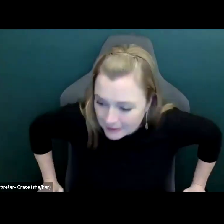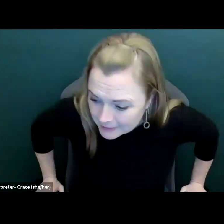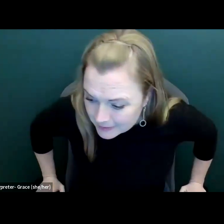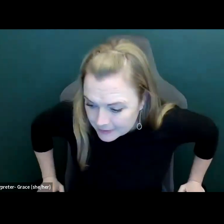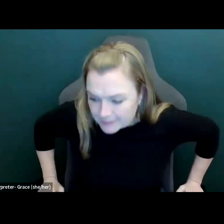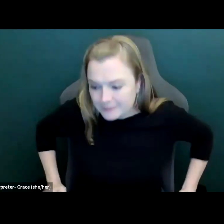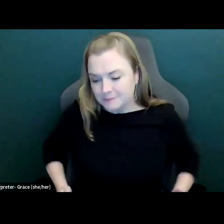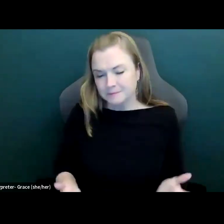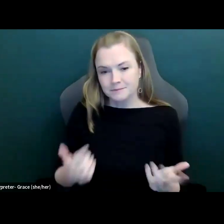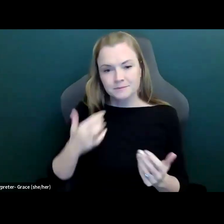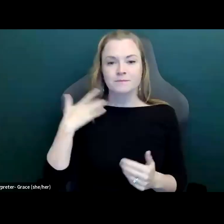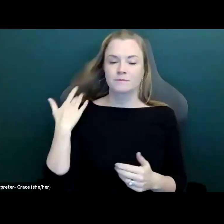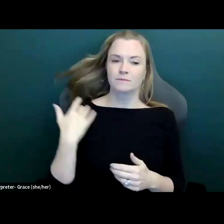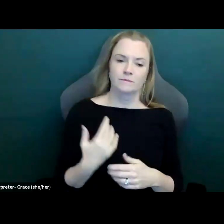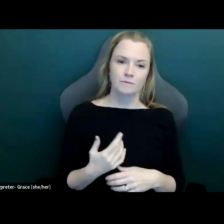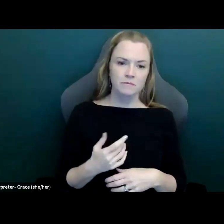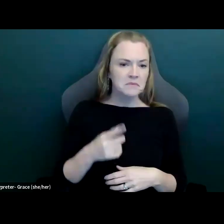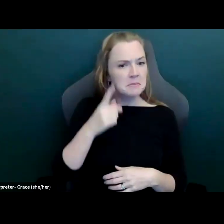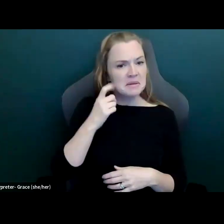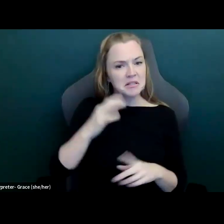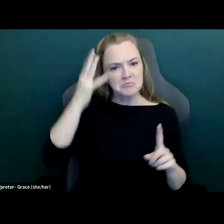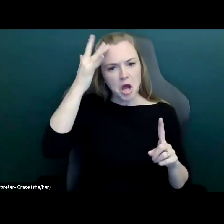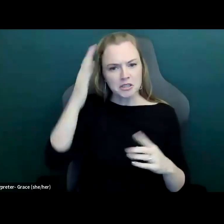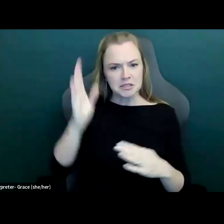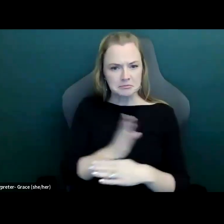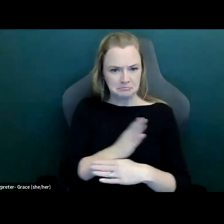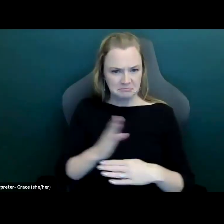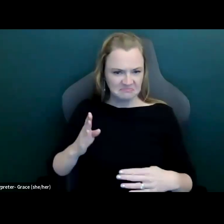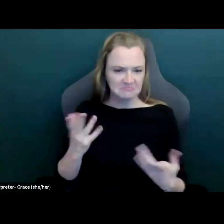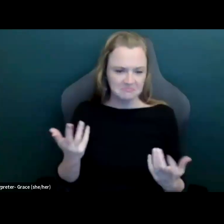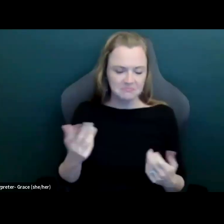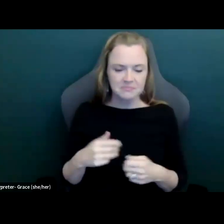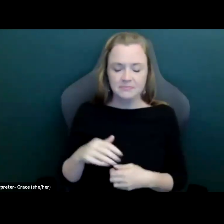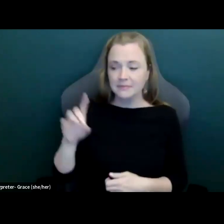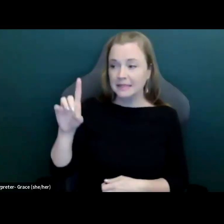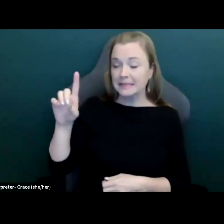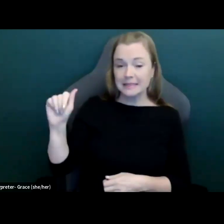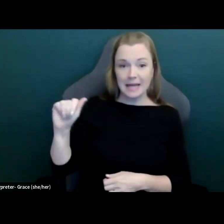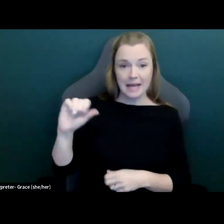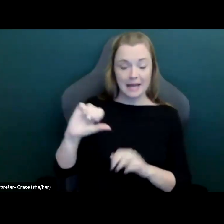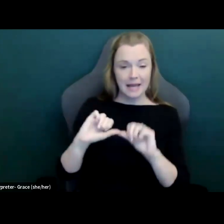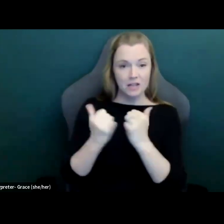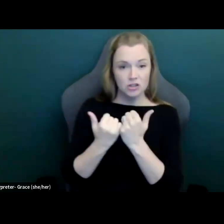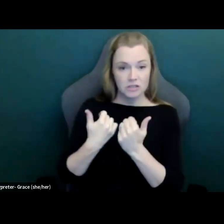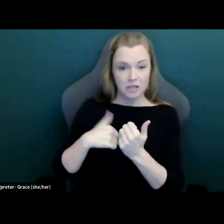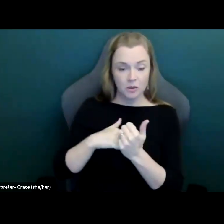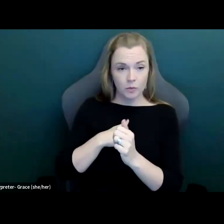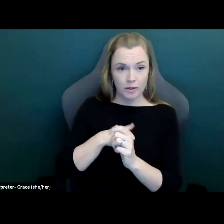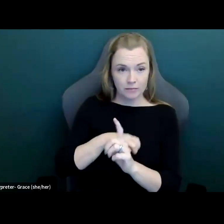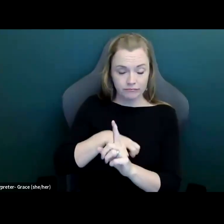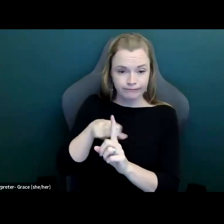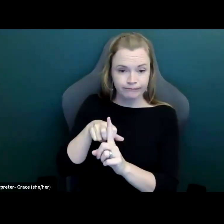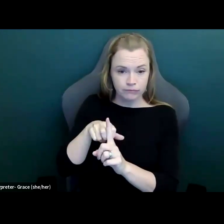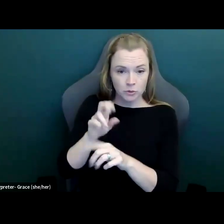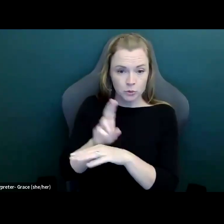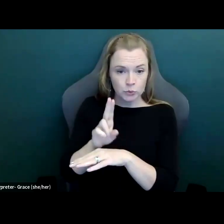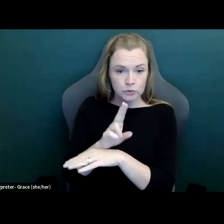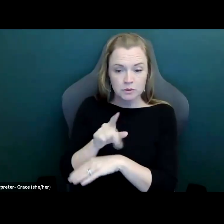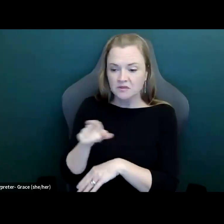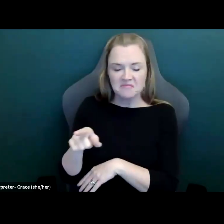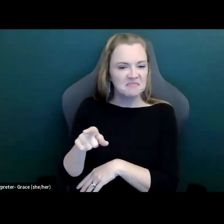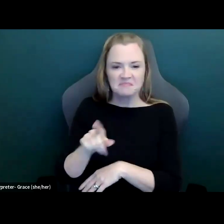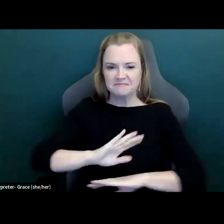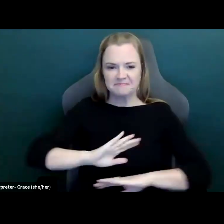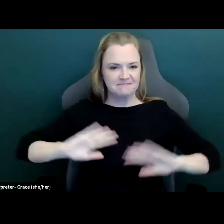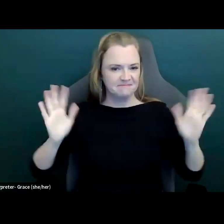in response to his autism spectrum disorder. And the DDA agency that we were using was unwilling to have its staff involved with